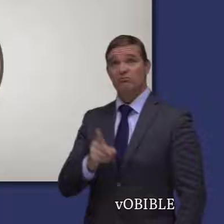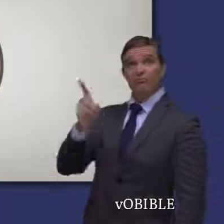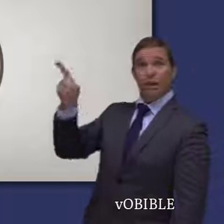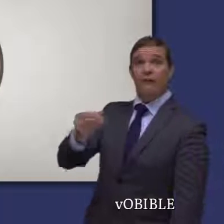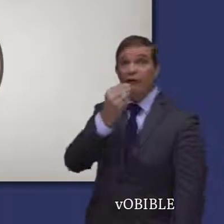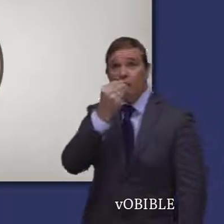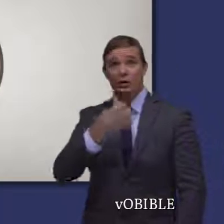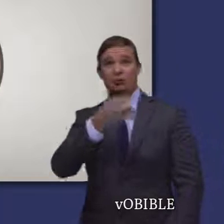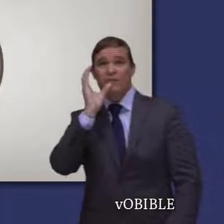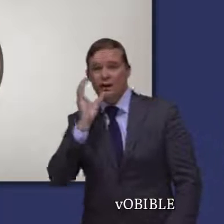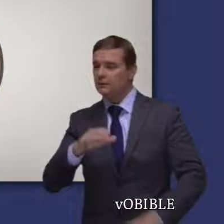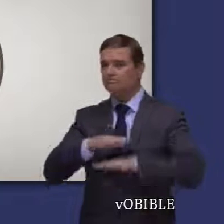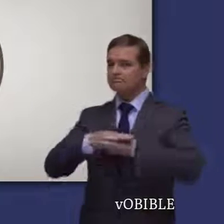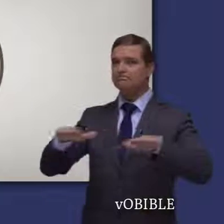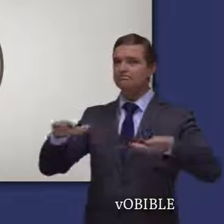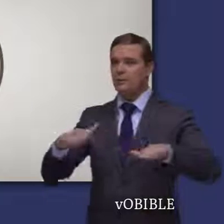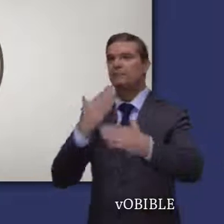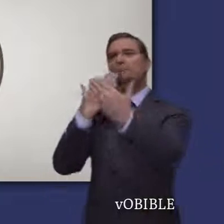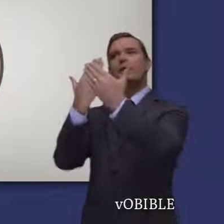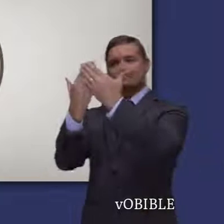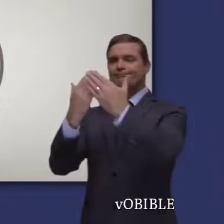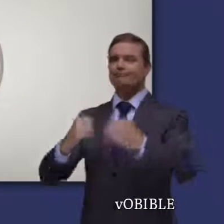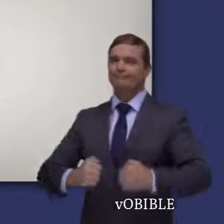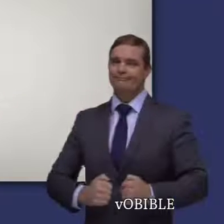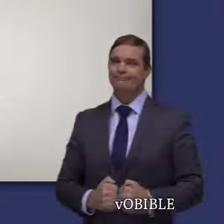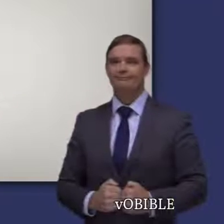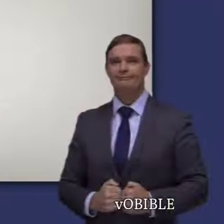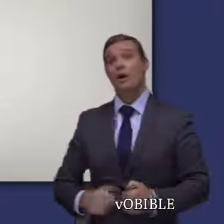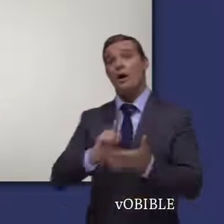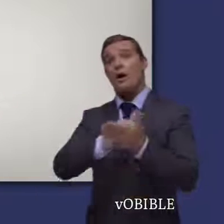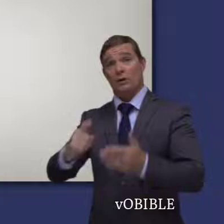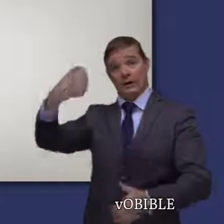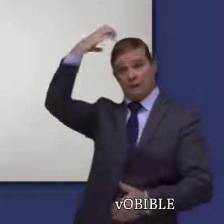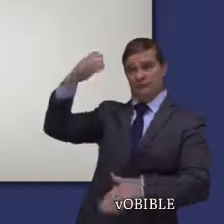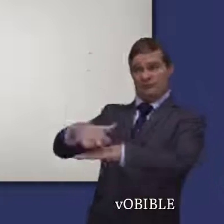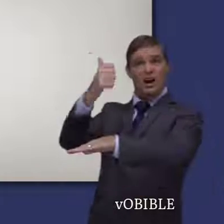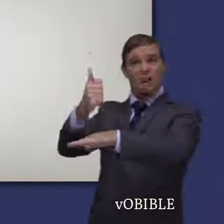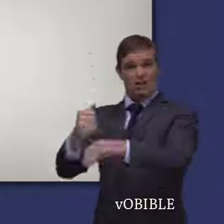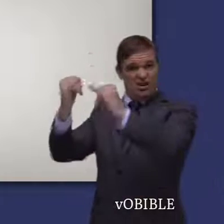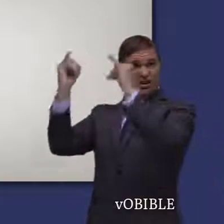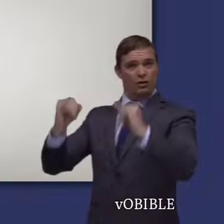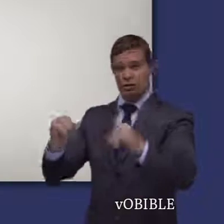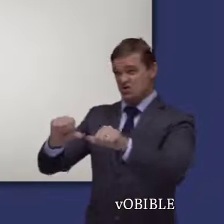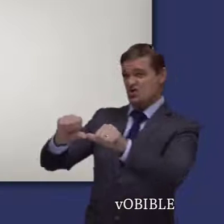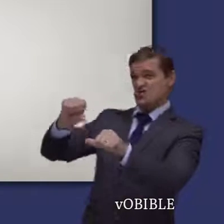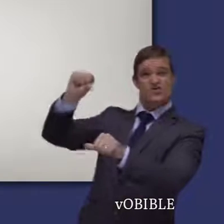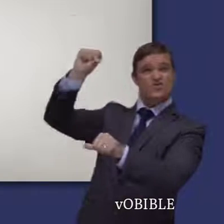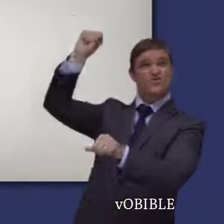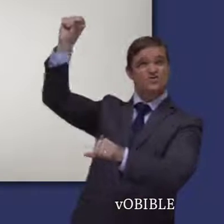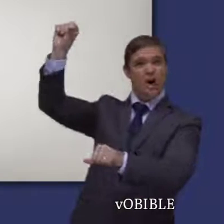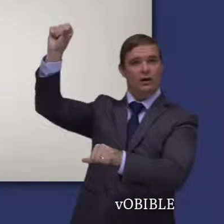food and drink that would make them unclean in God's sight. Sometime after this, Daniel's three